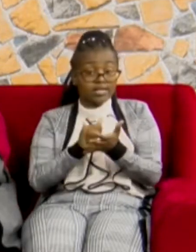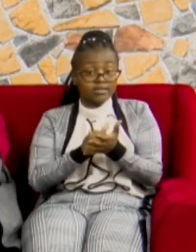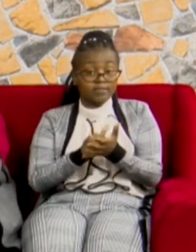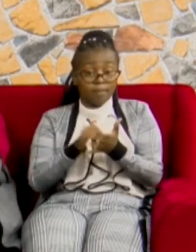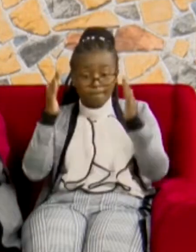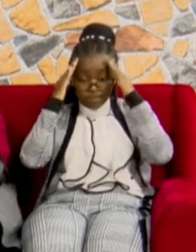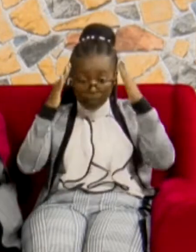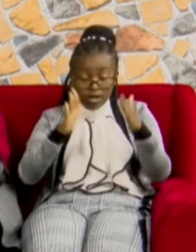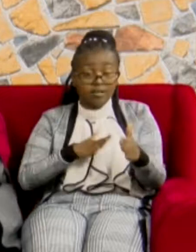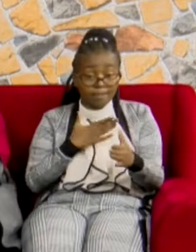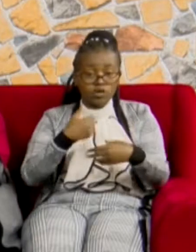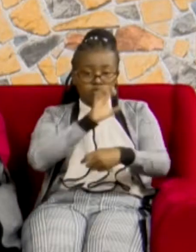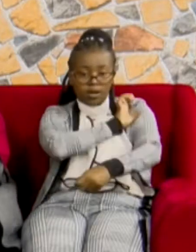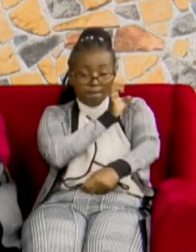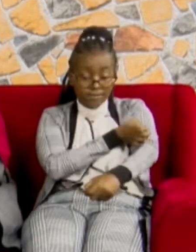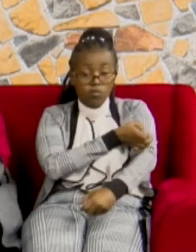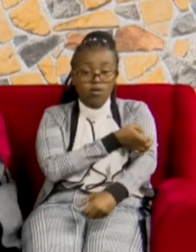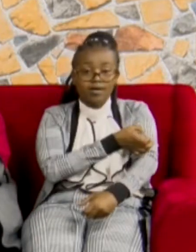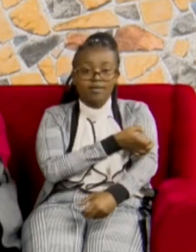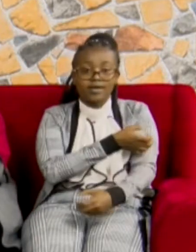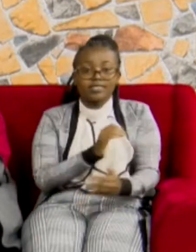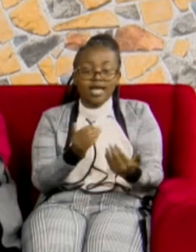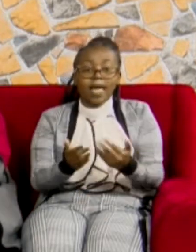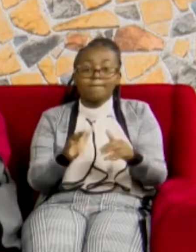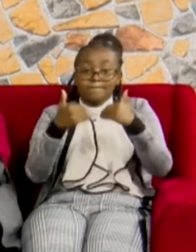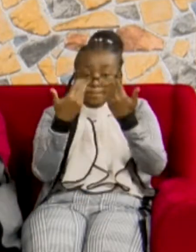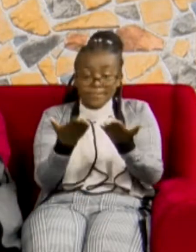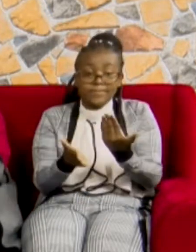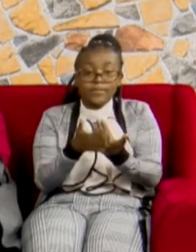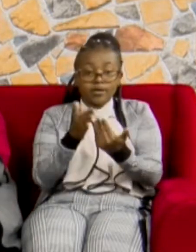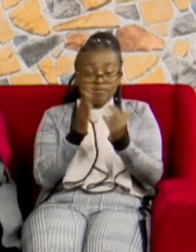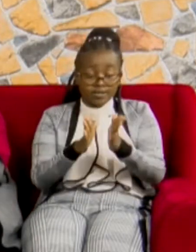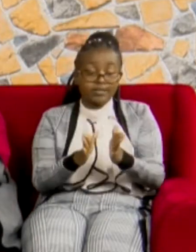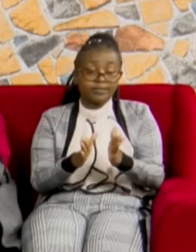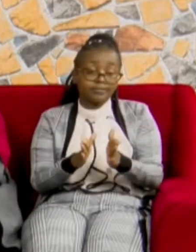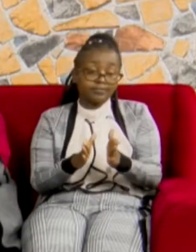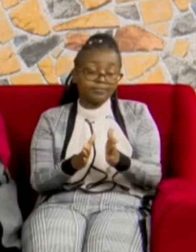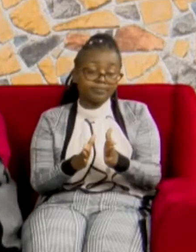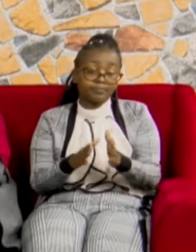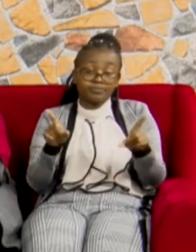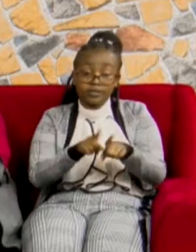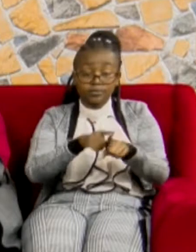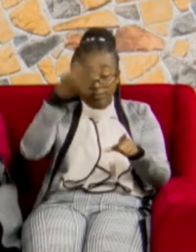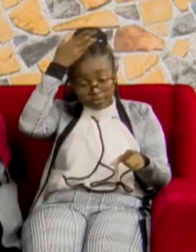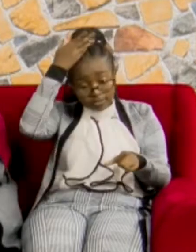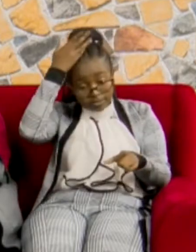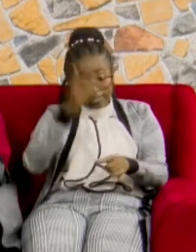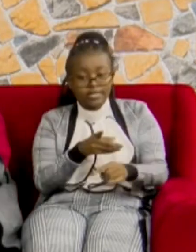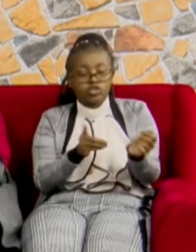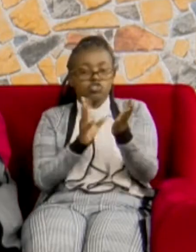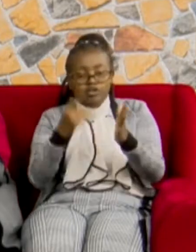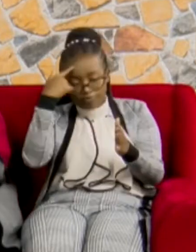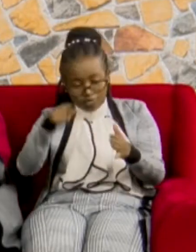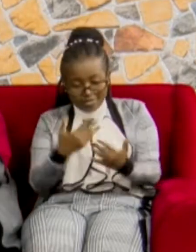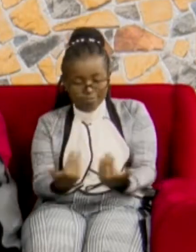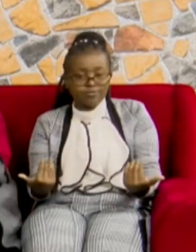aim is to empower the caregiver, and then as well as the nurses and the pediatricians.